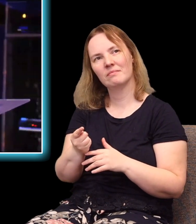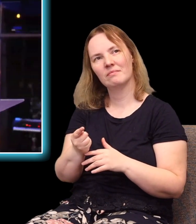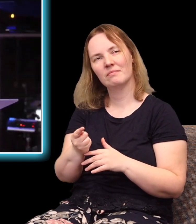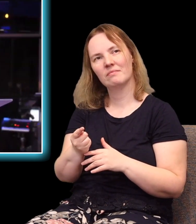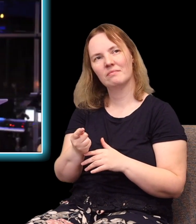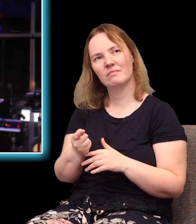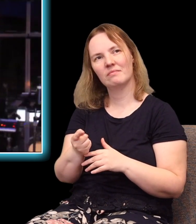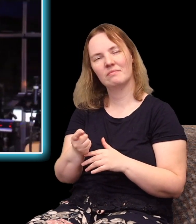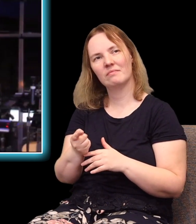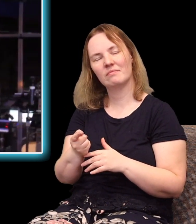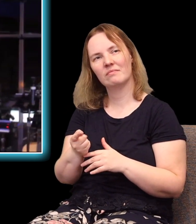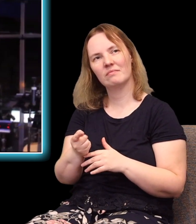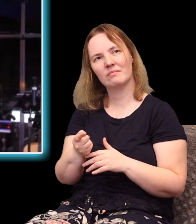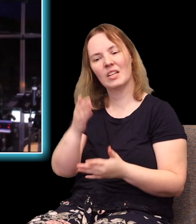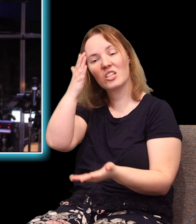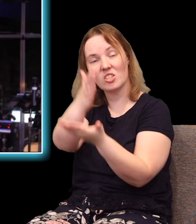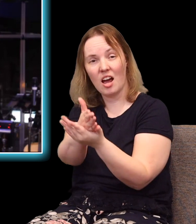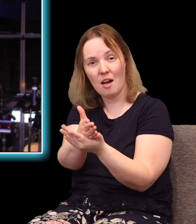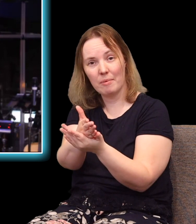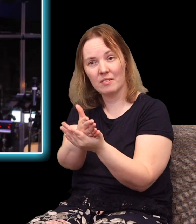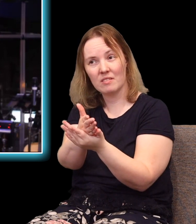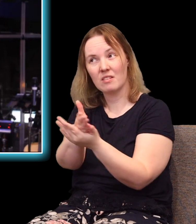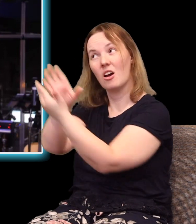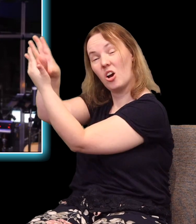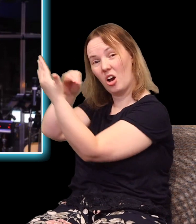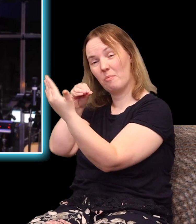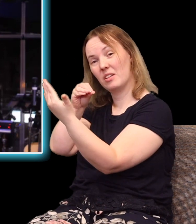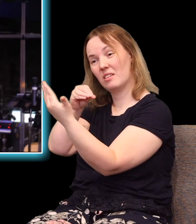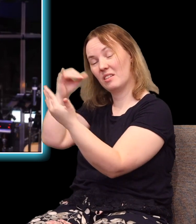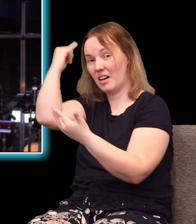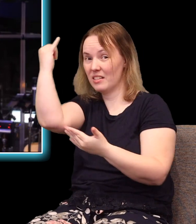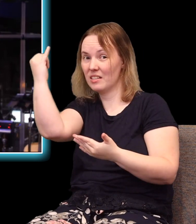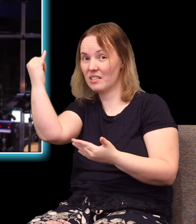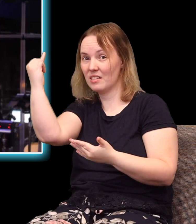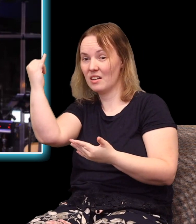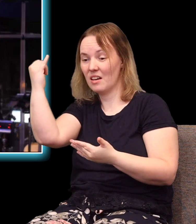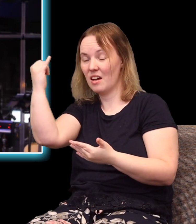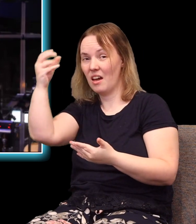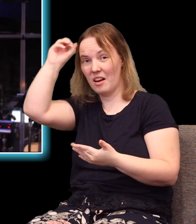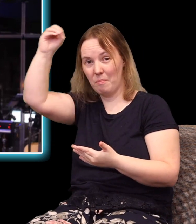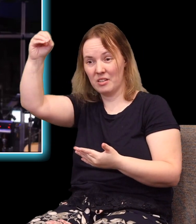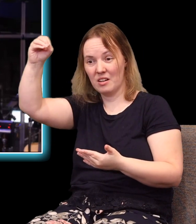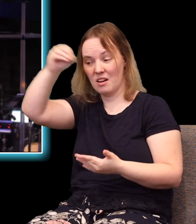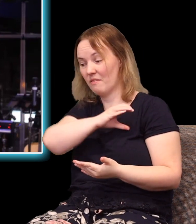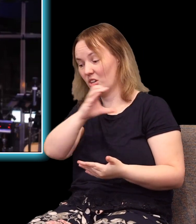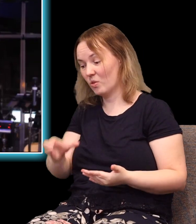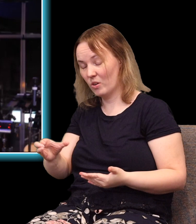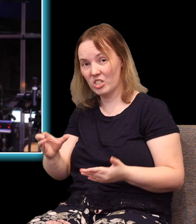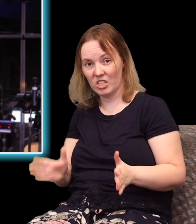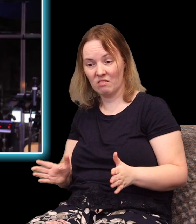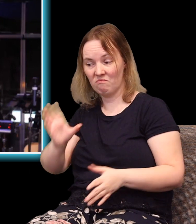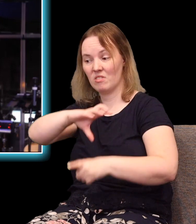different translation. If I could translate change the word, stop imitating the ideals and opinions of the Christian